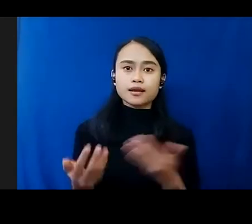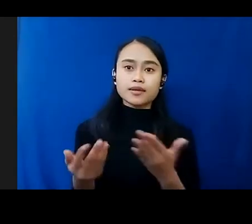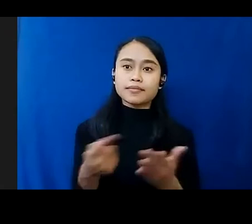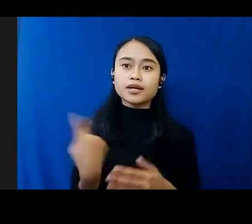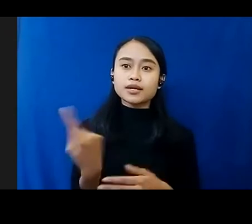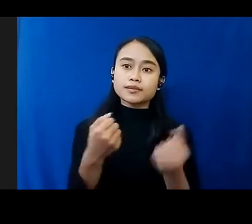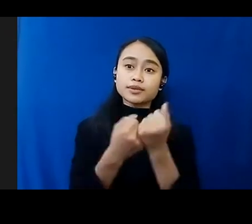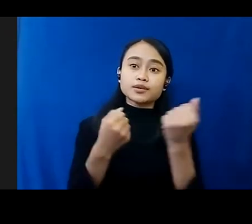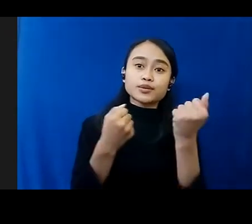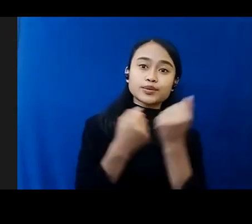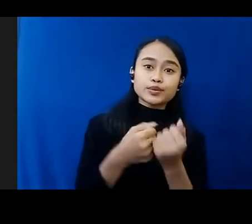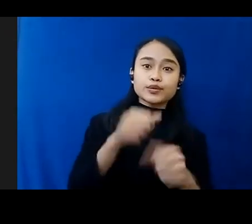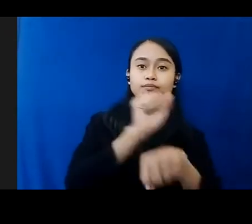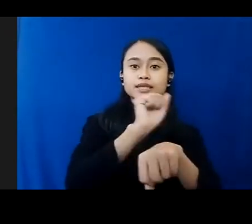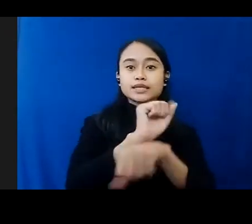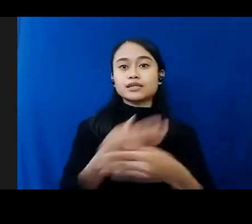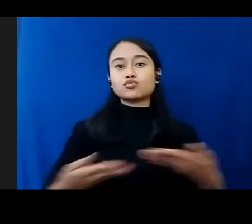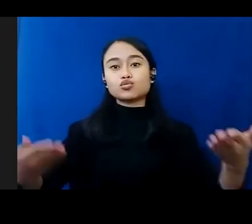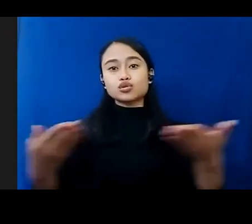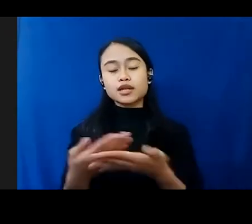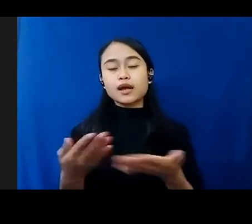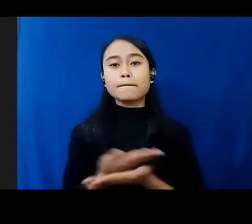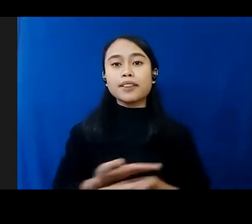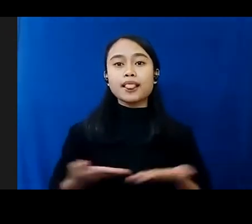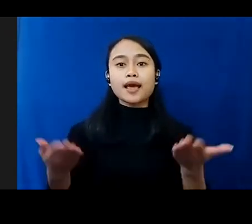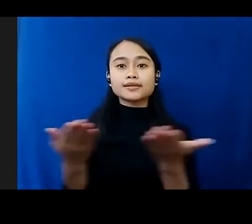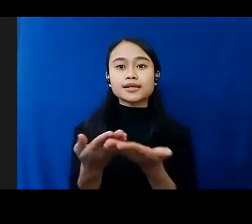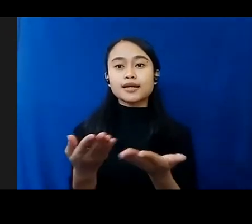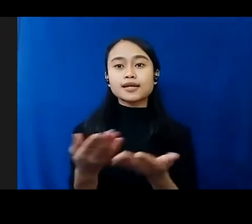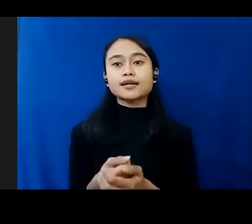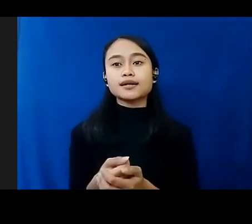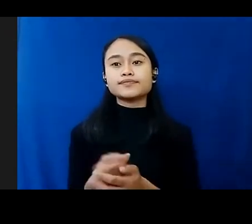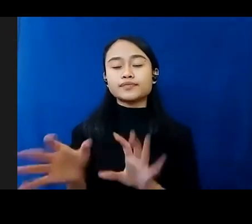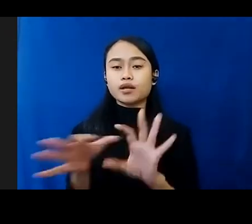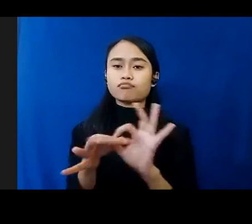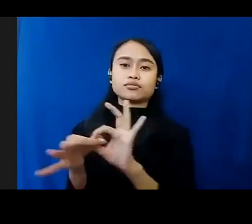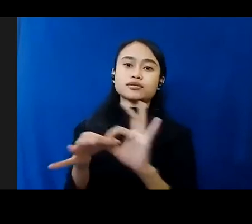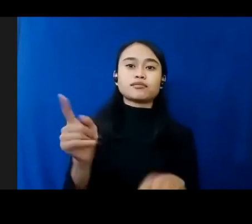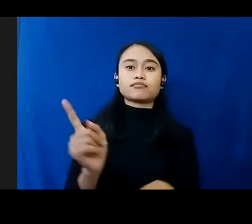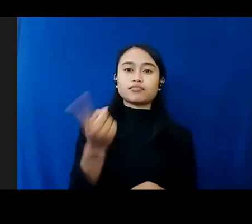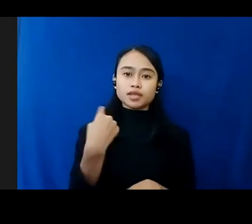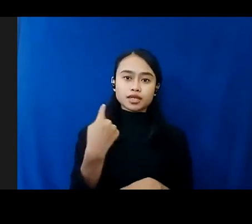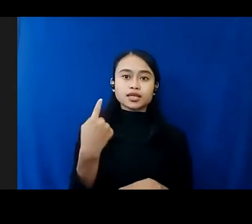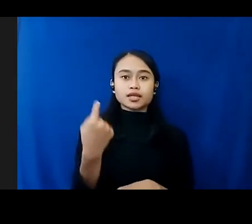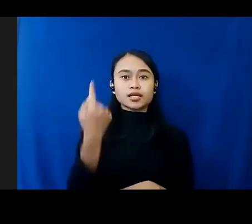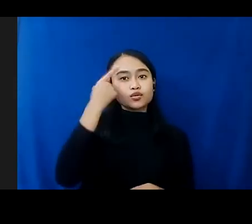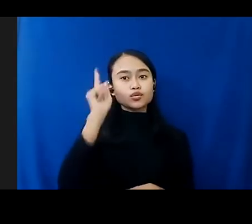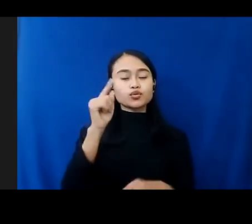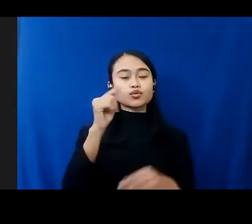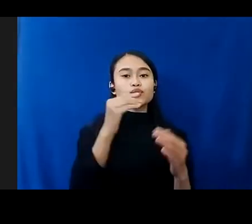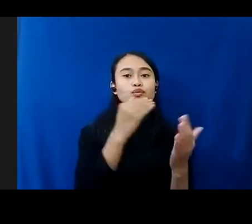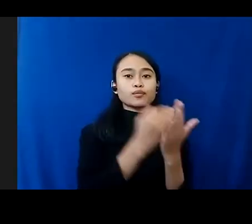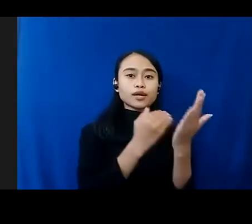Worked With The UN Who Are Doing a Lot On Policies For Safekeeping But we Need to Work with The Children And The